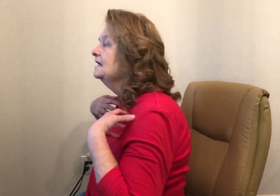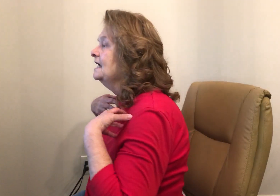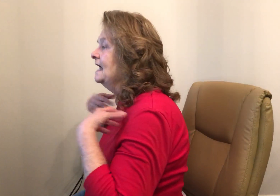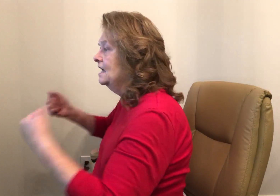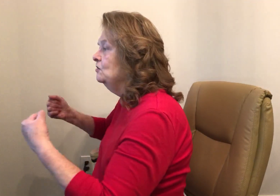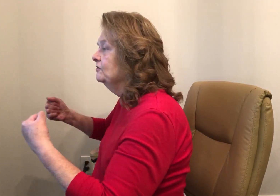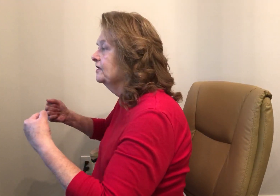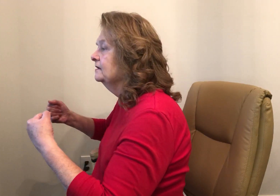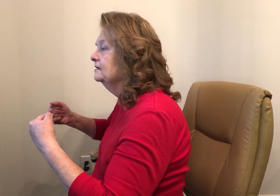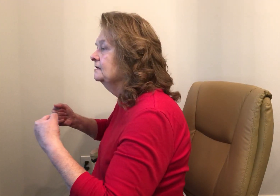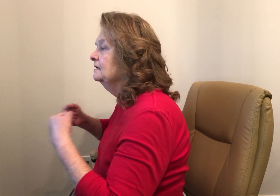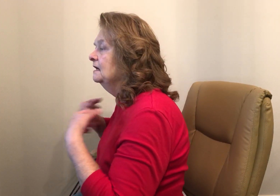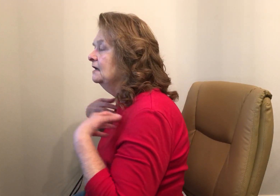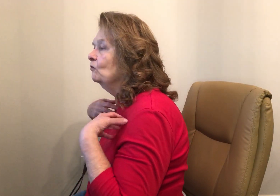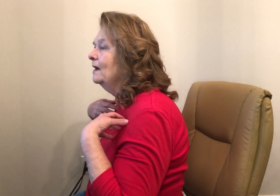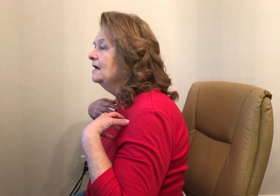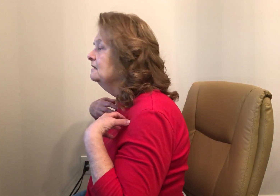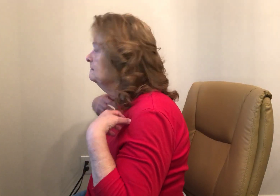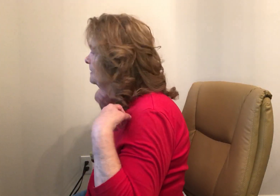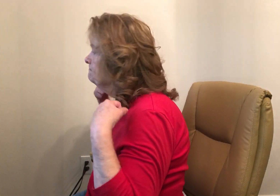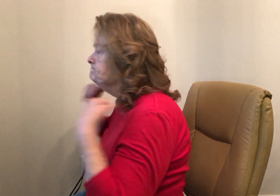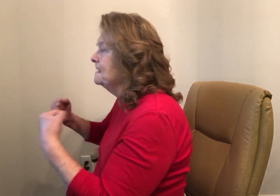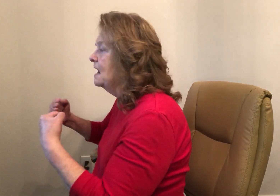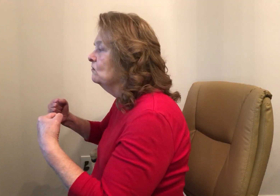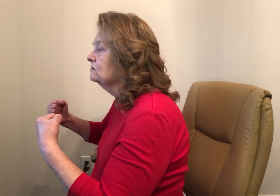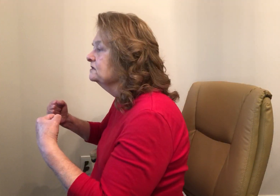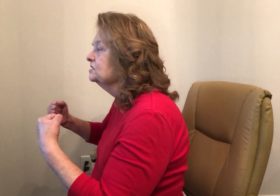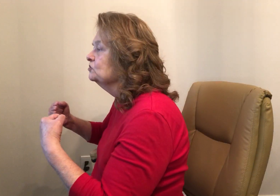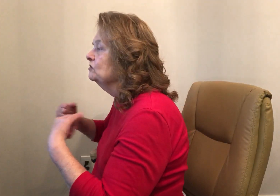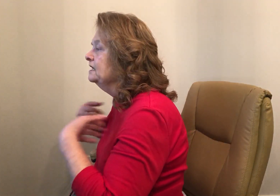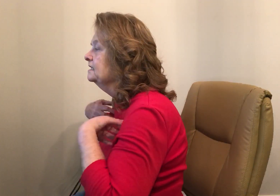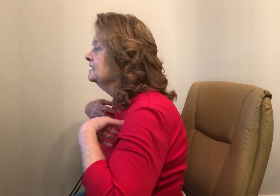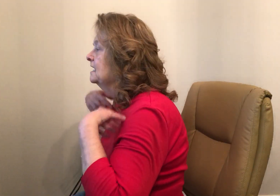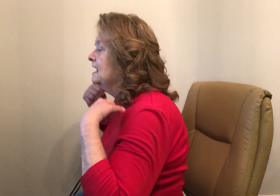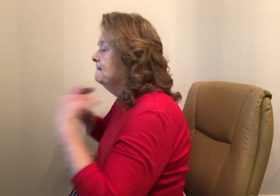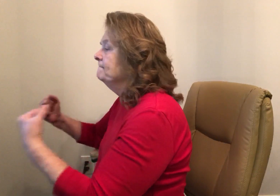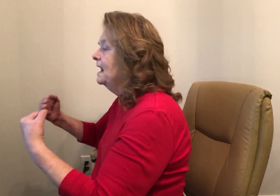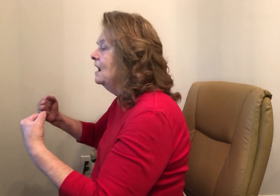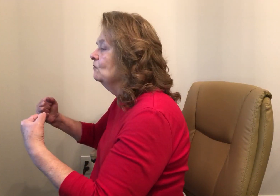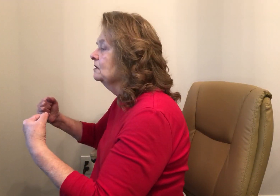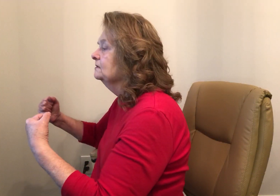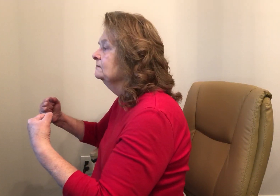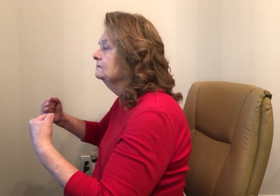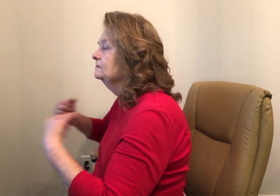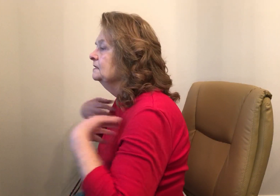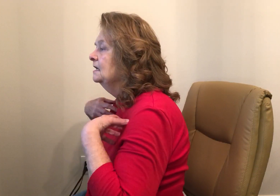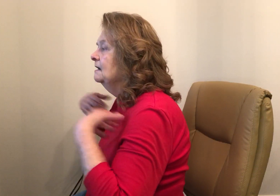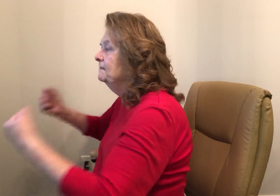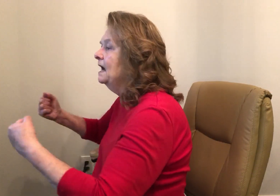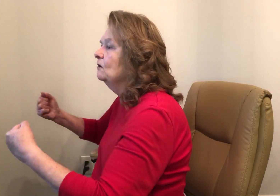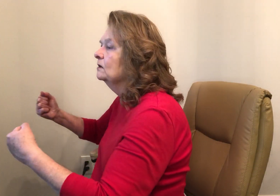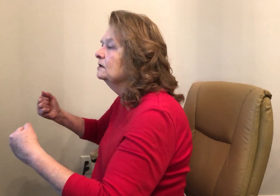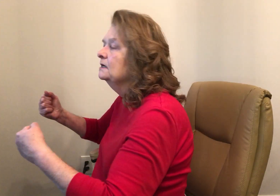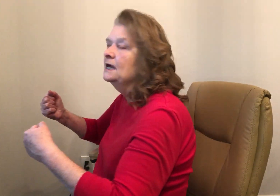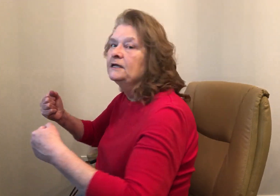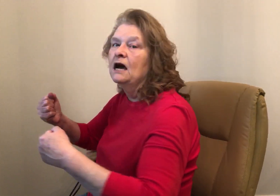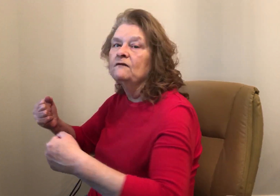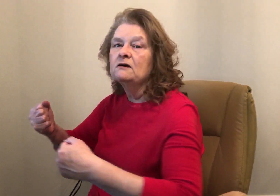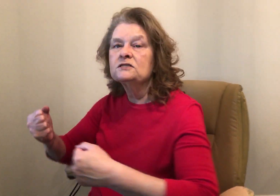like health and wealth, but power with strength. Power. Power. Now, I've also